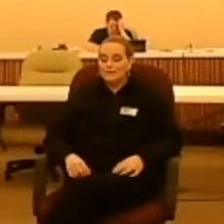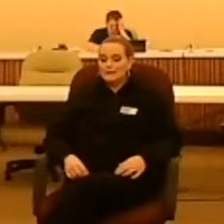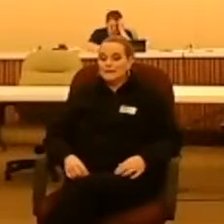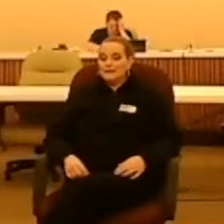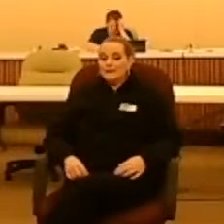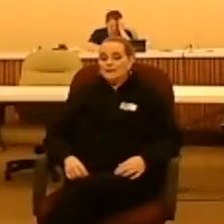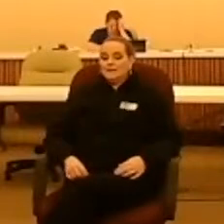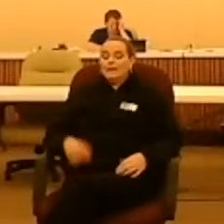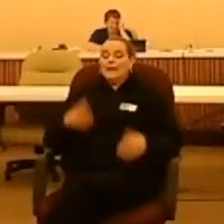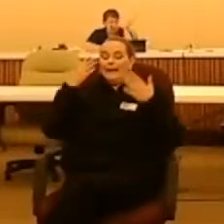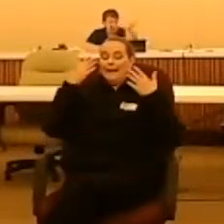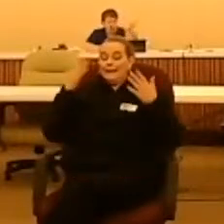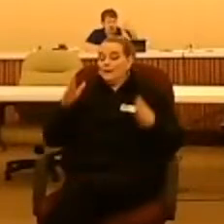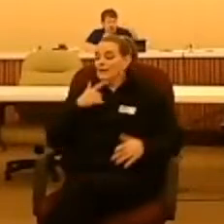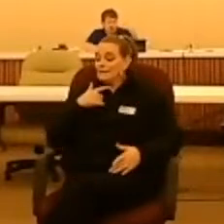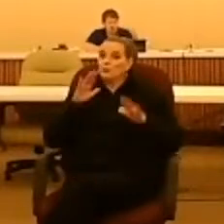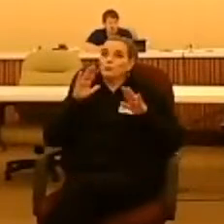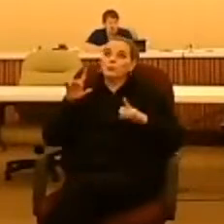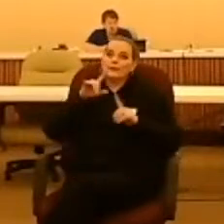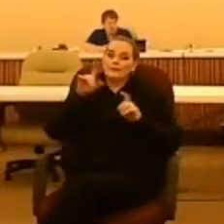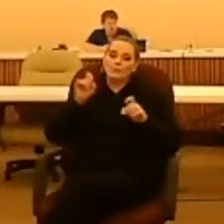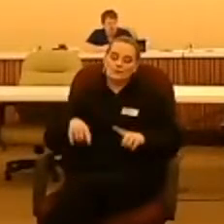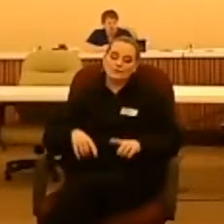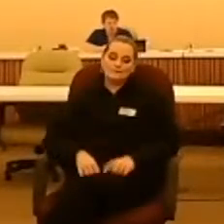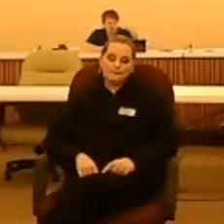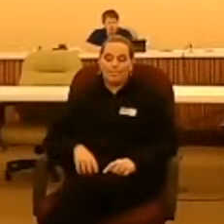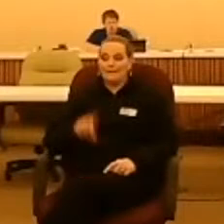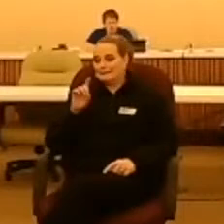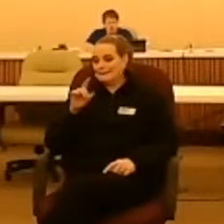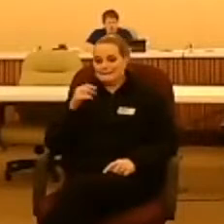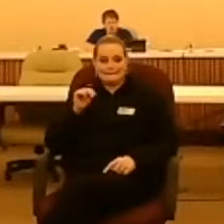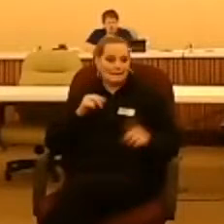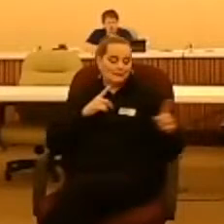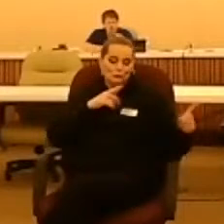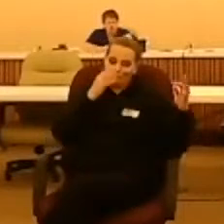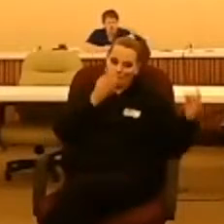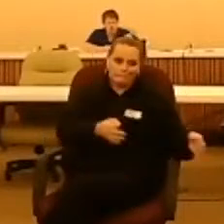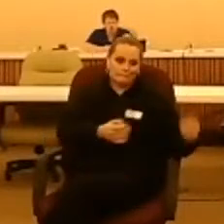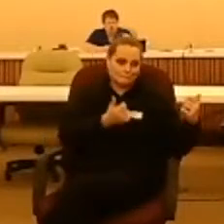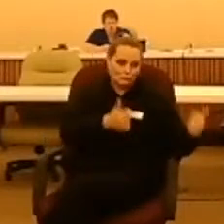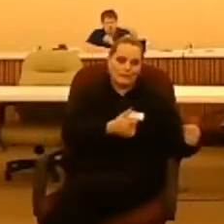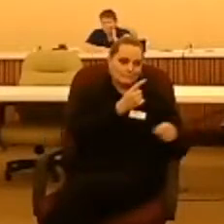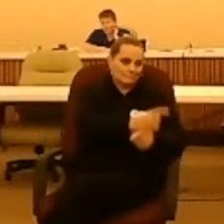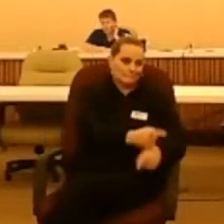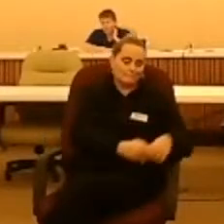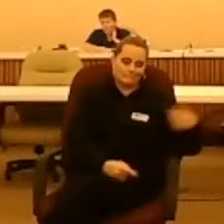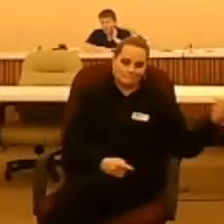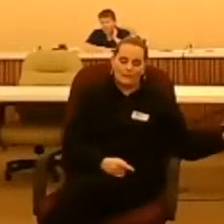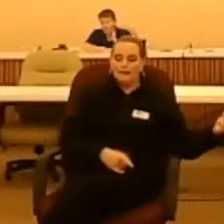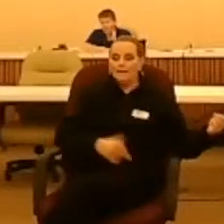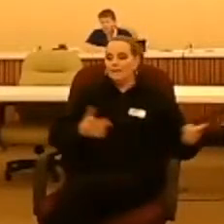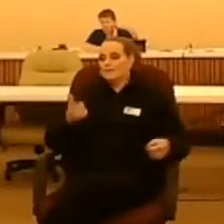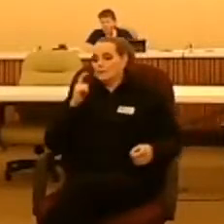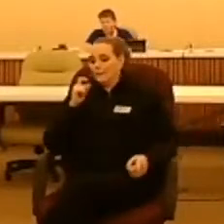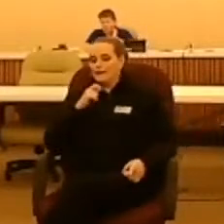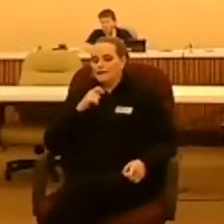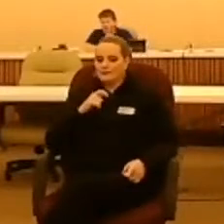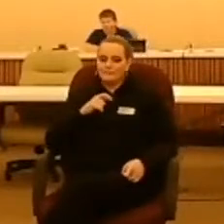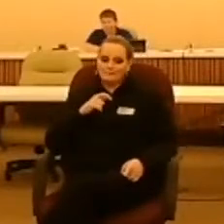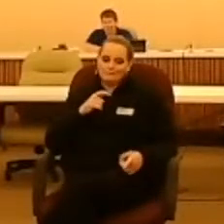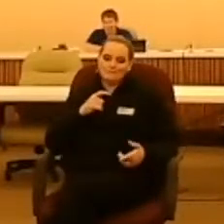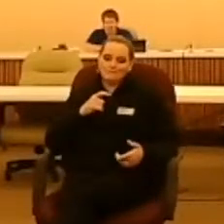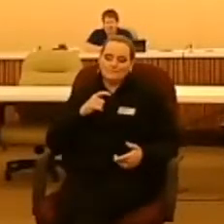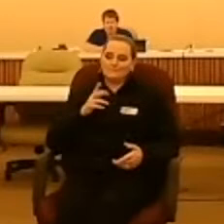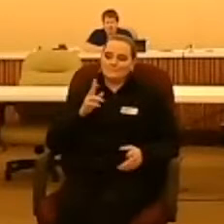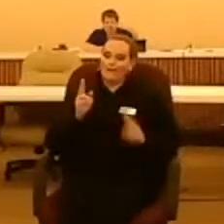I don't know. That's a great question because John, you're absolutely right. Do you then discourage people from going to the